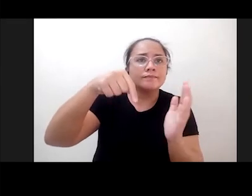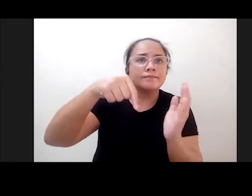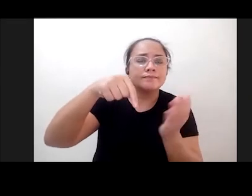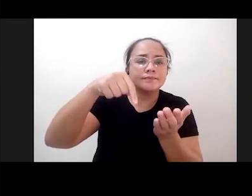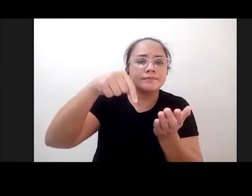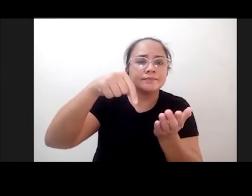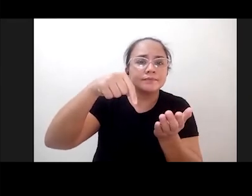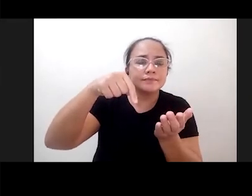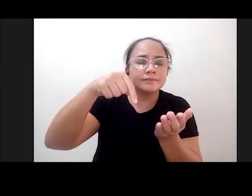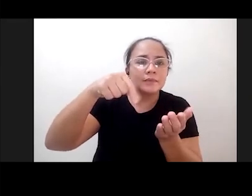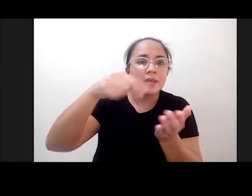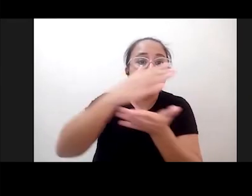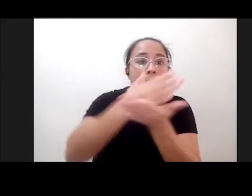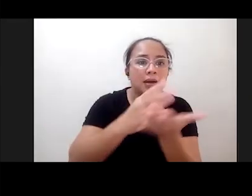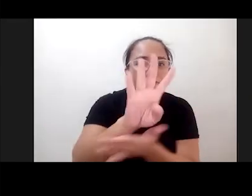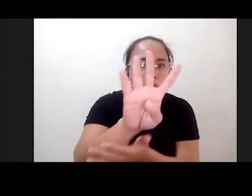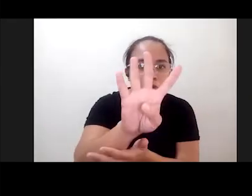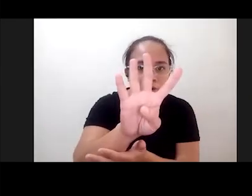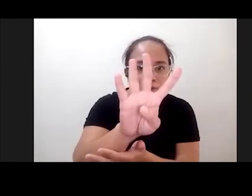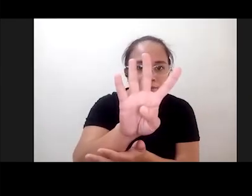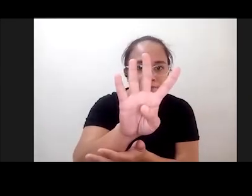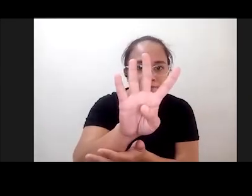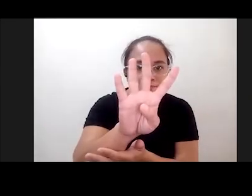part 4.